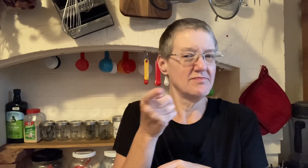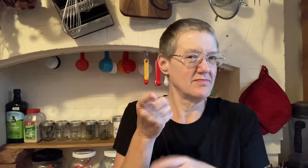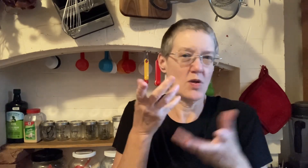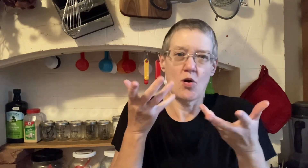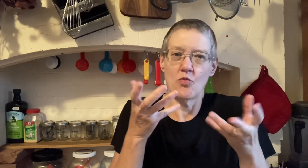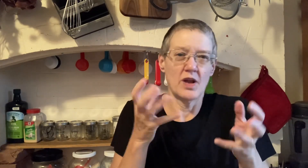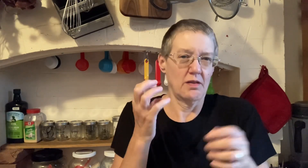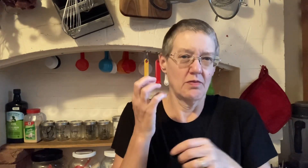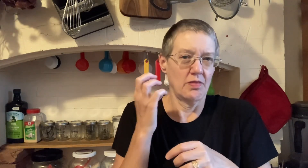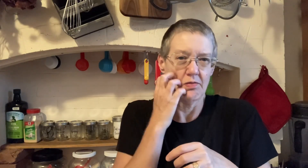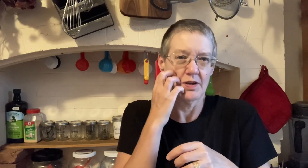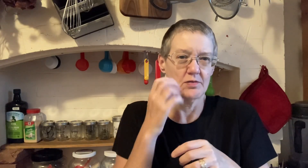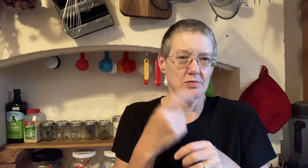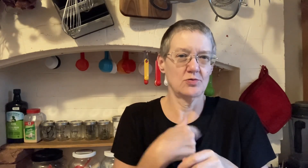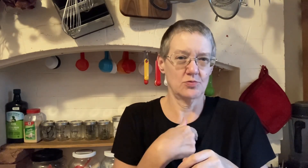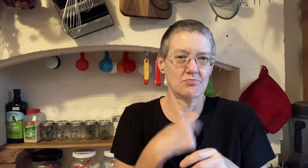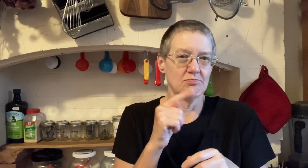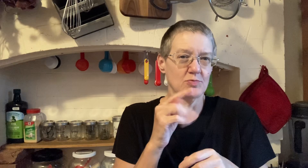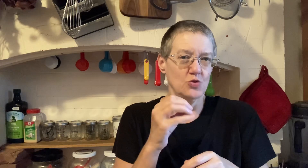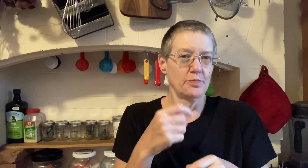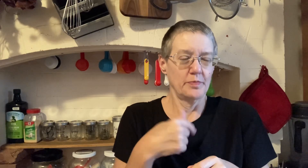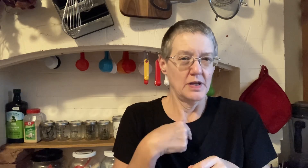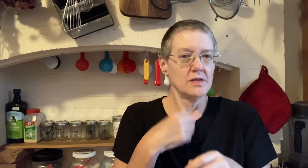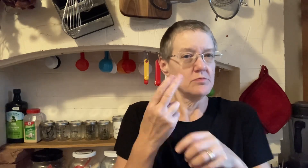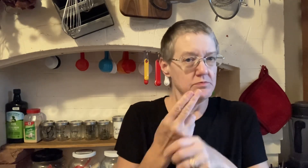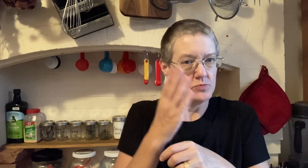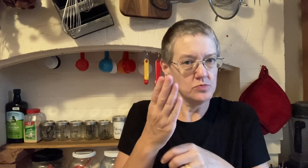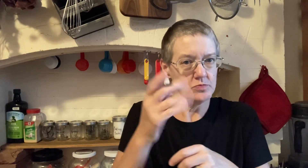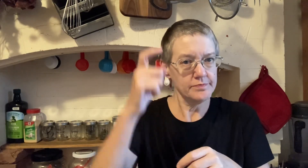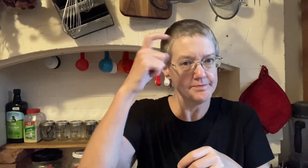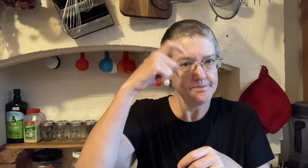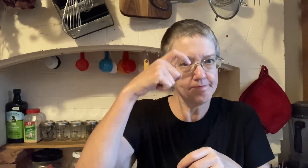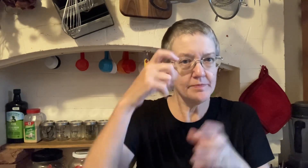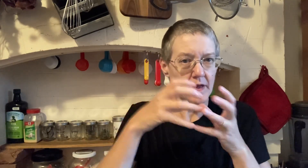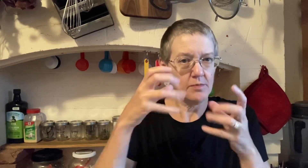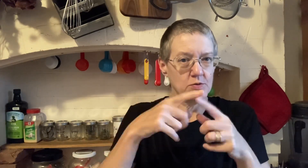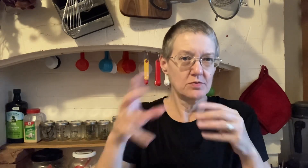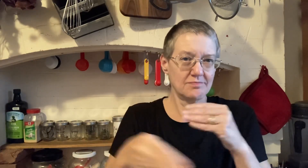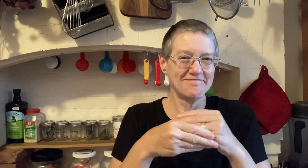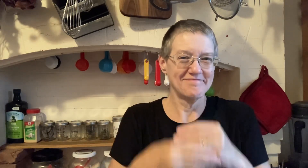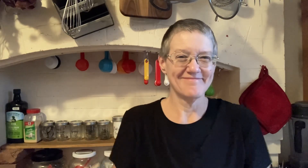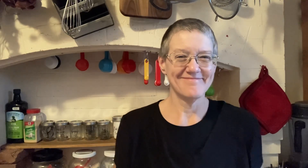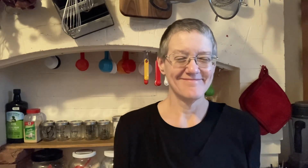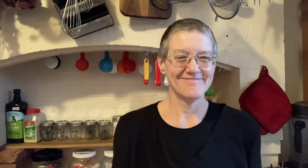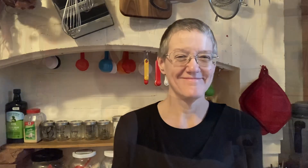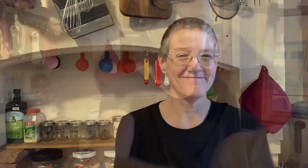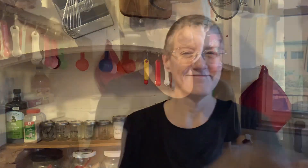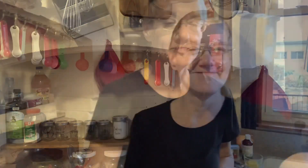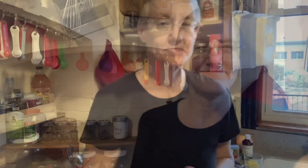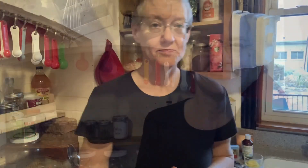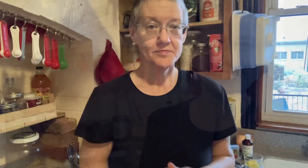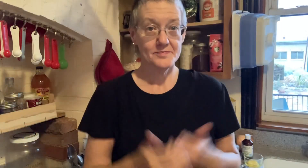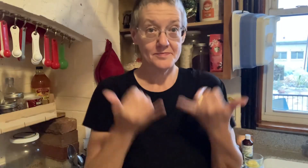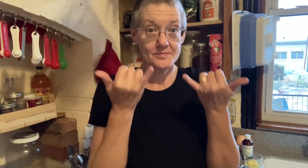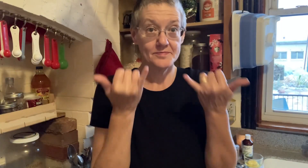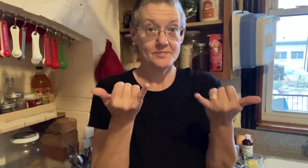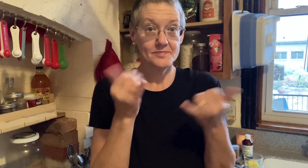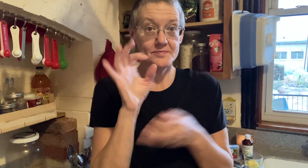And I just used a tad of the xanthan gum because it was already so thick. So use wisdom on how much you